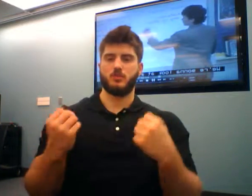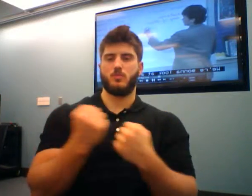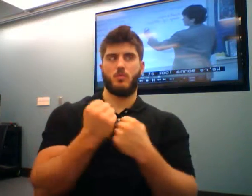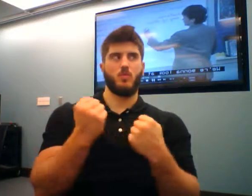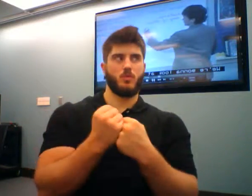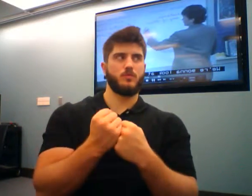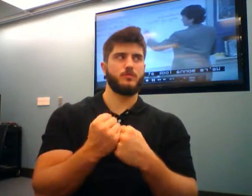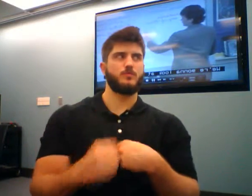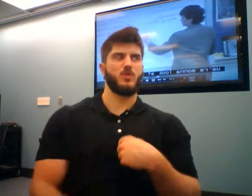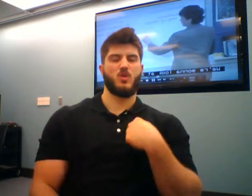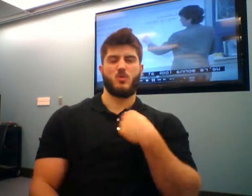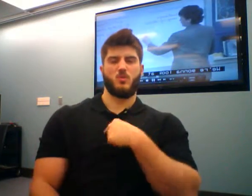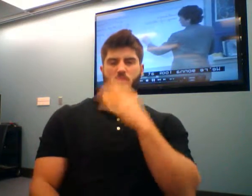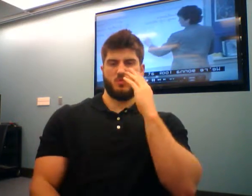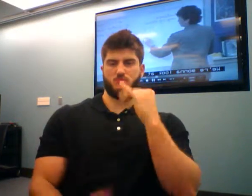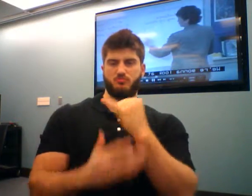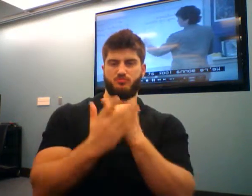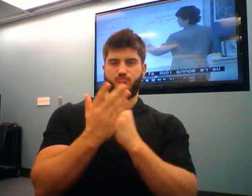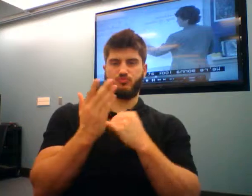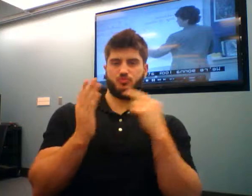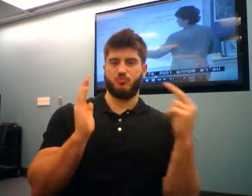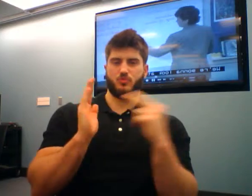graph.